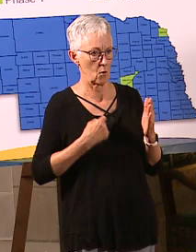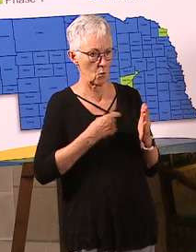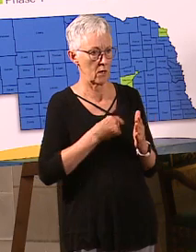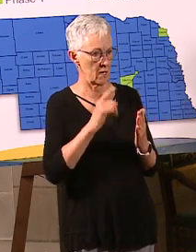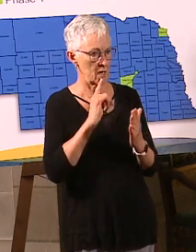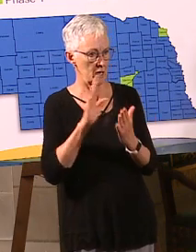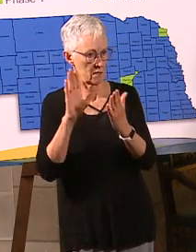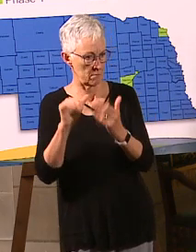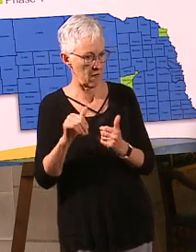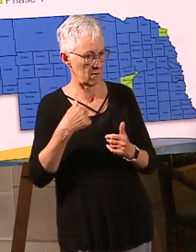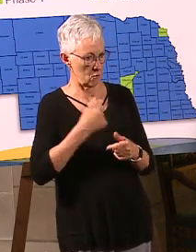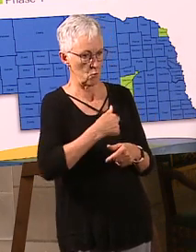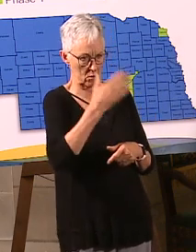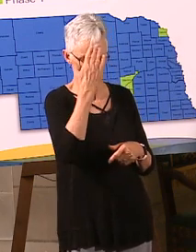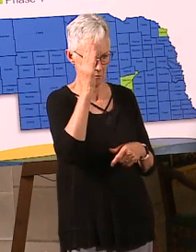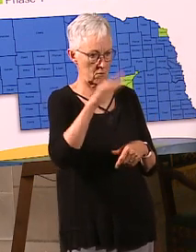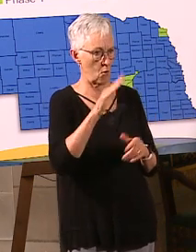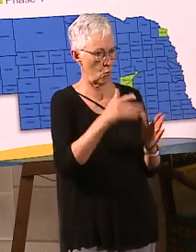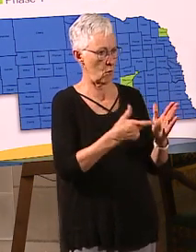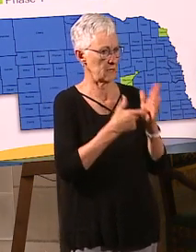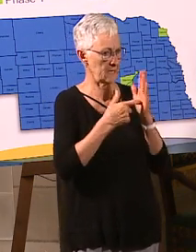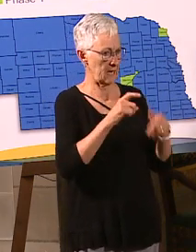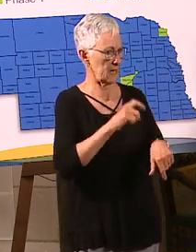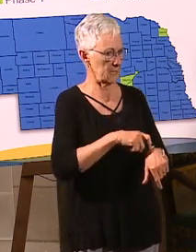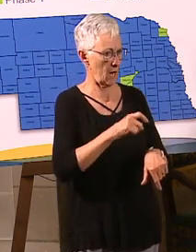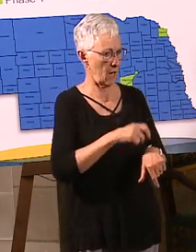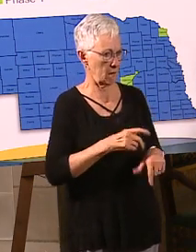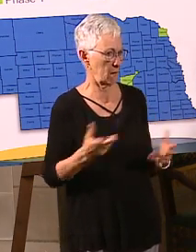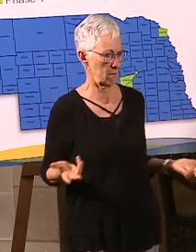ramp that up. And again, folks, this is like a startup